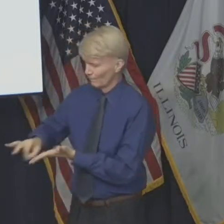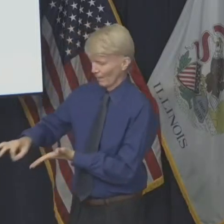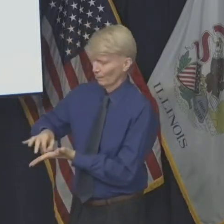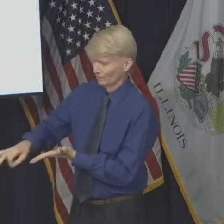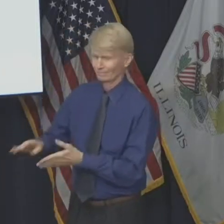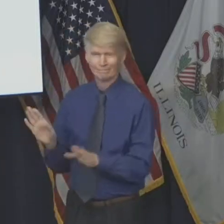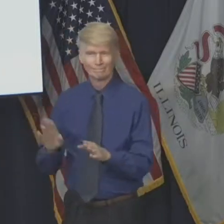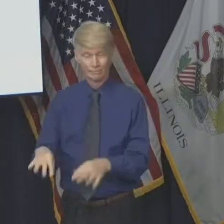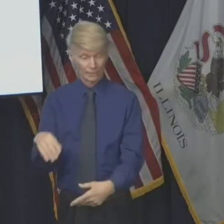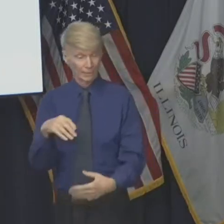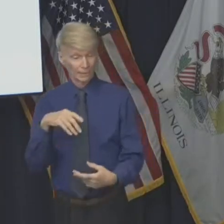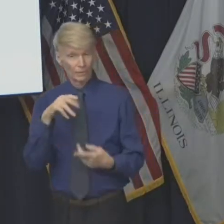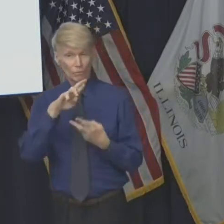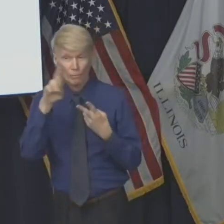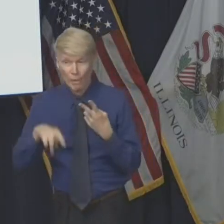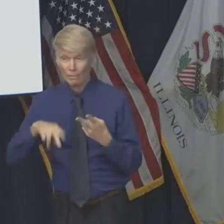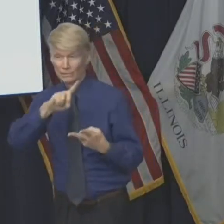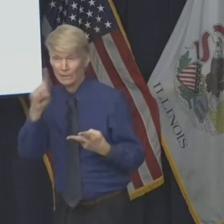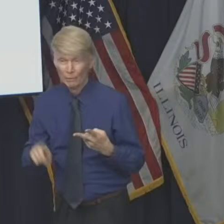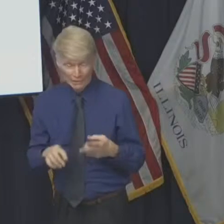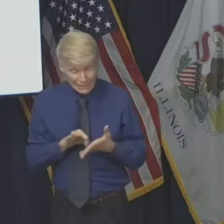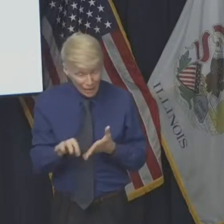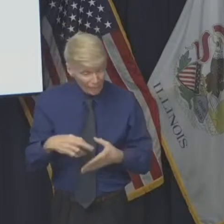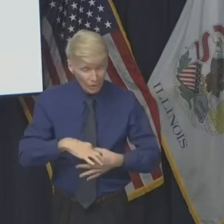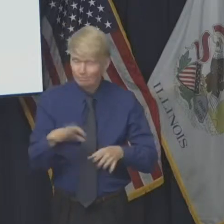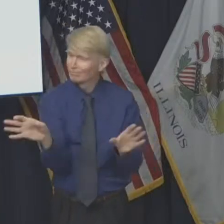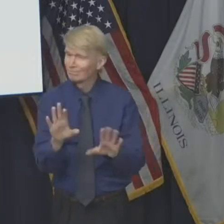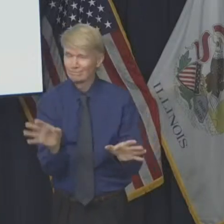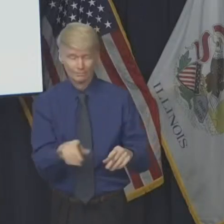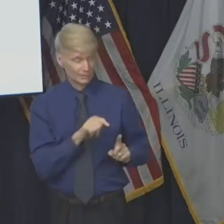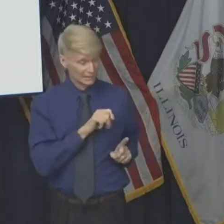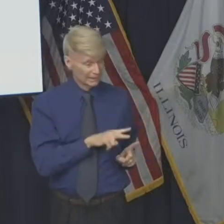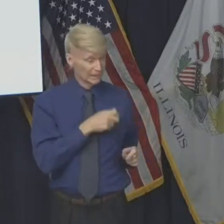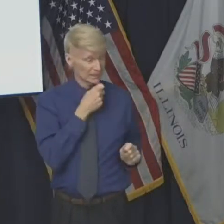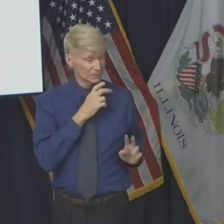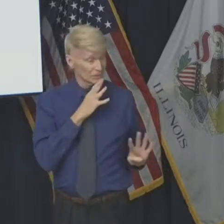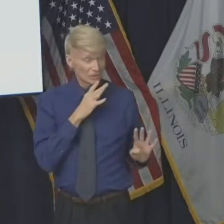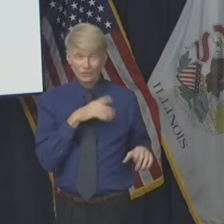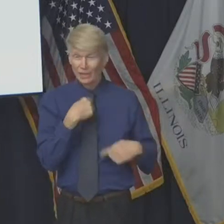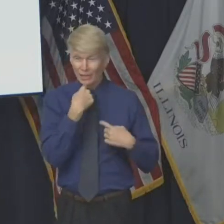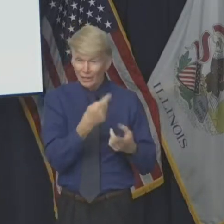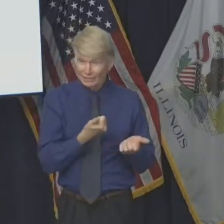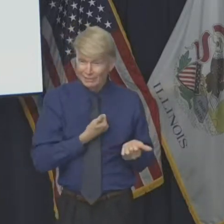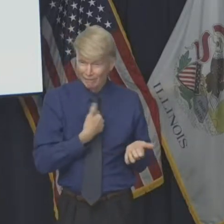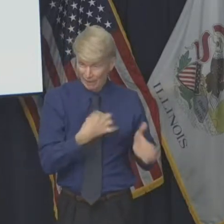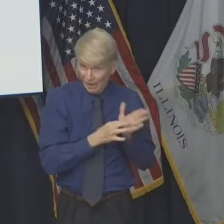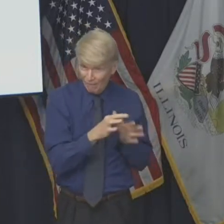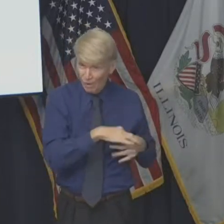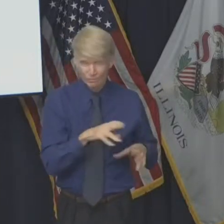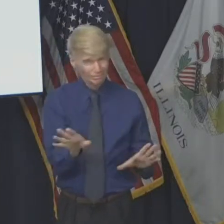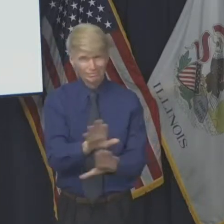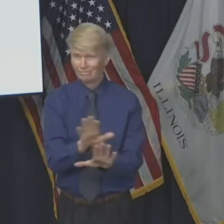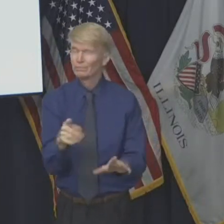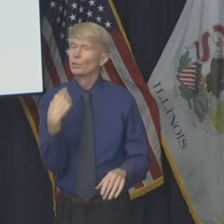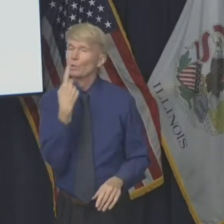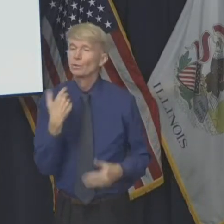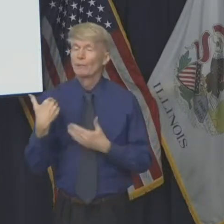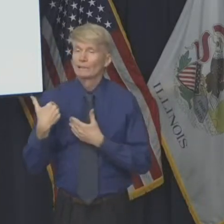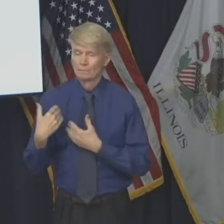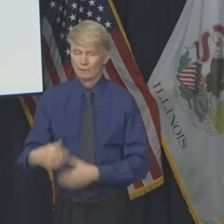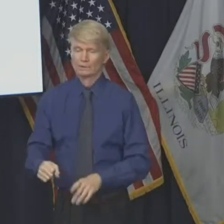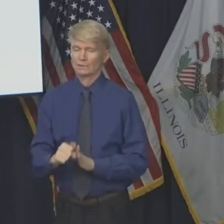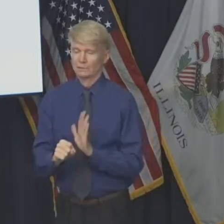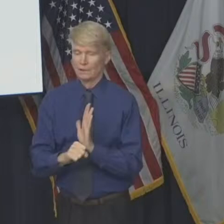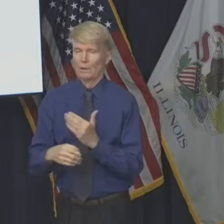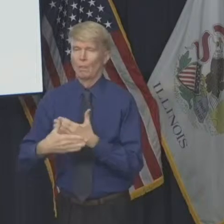do not count votes. Television networks do not count votes. State and local election